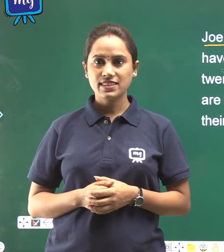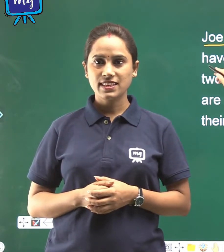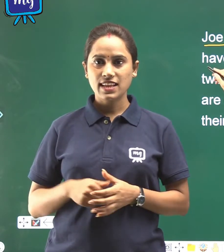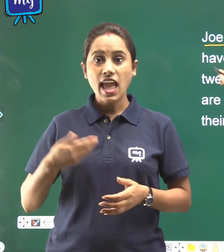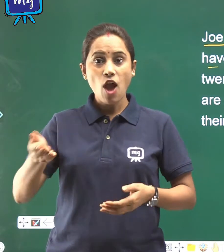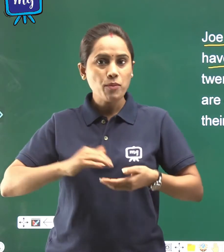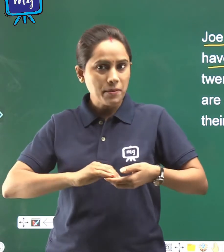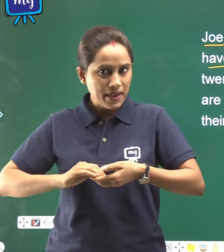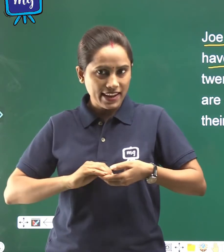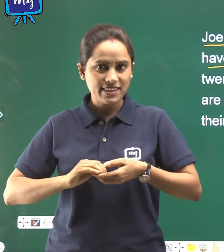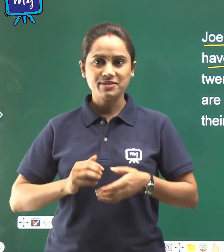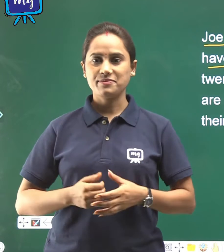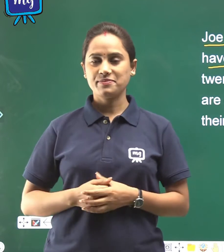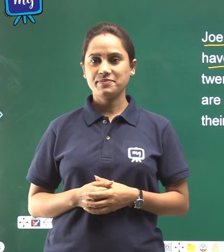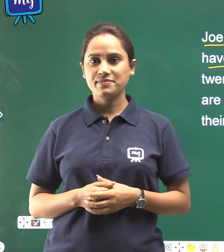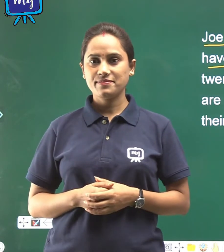have been married